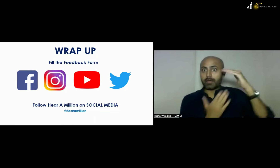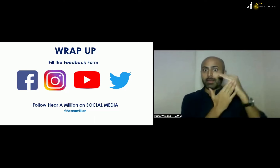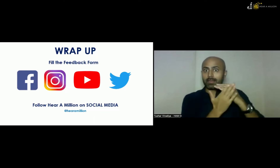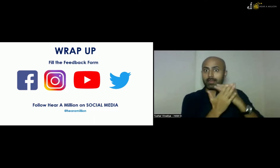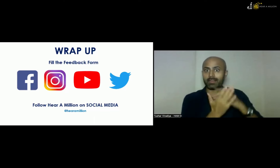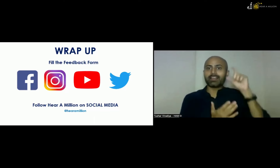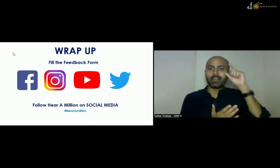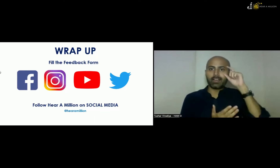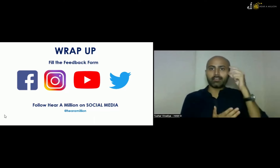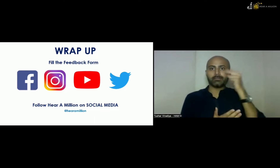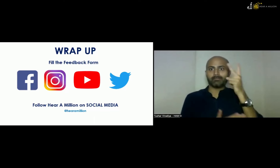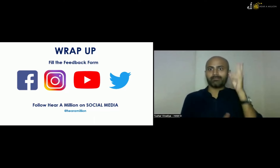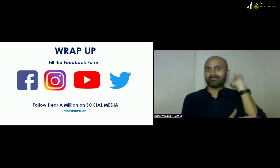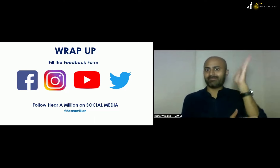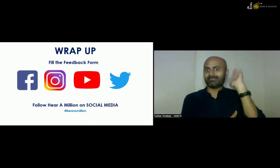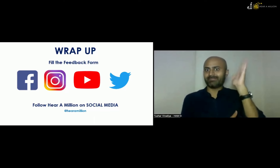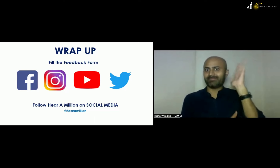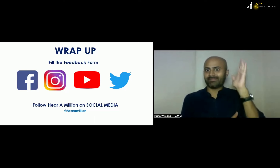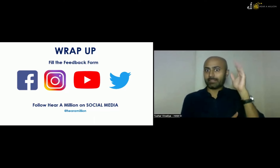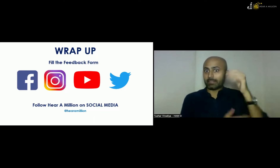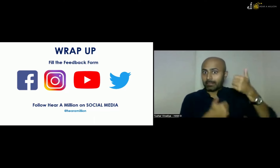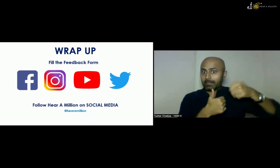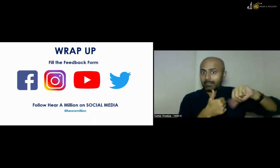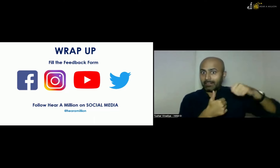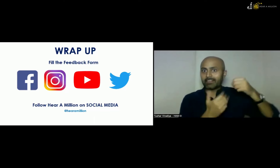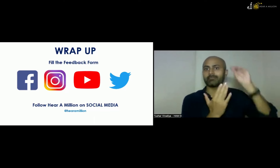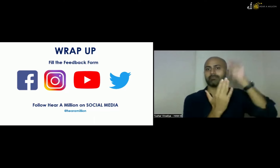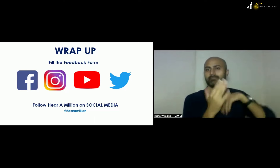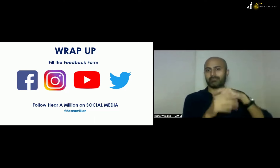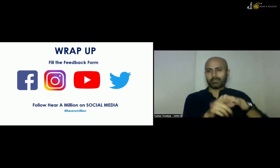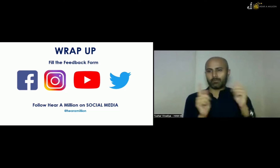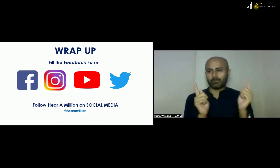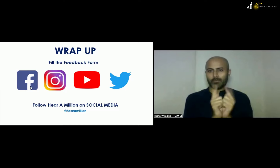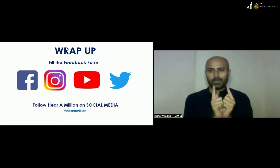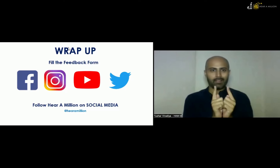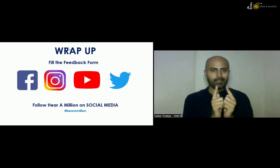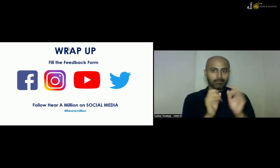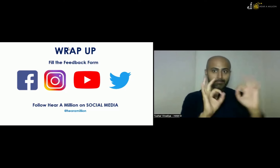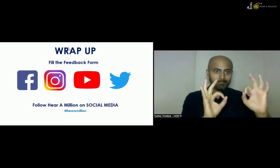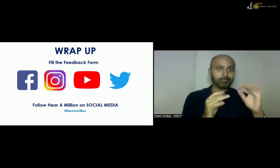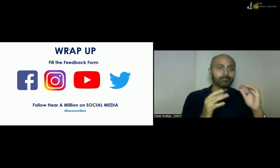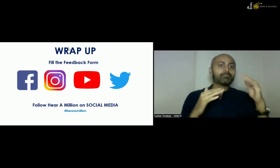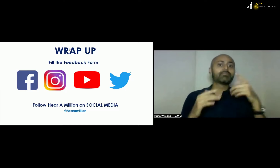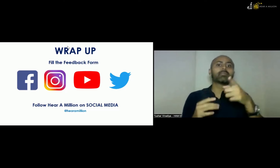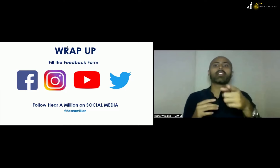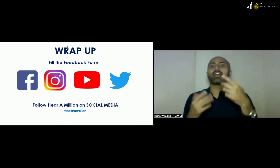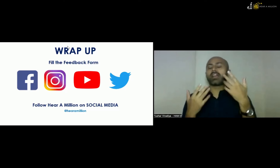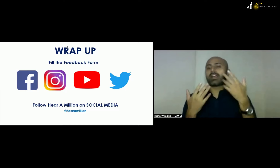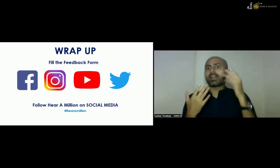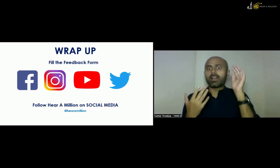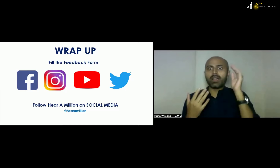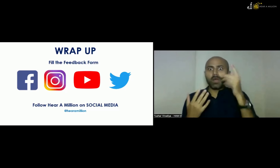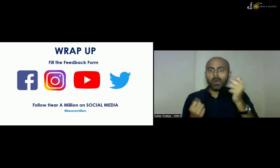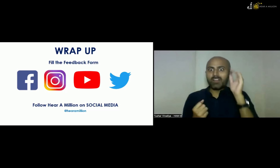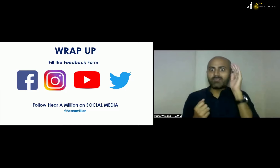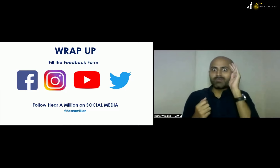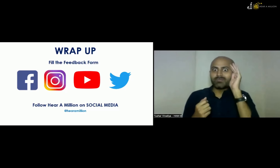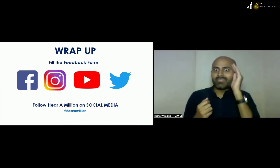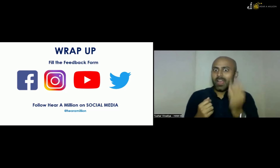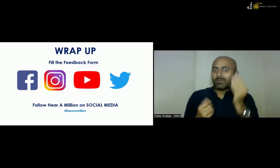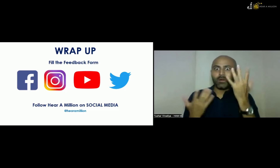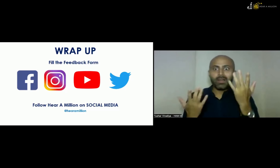So the feedback form link is in the chat box, and as you have seen the presentation given by Mr. Sibaji and Ms. Kanika, you